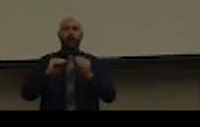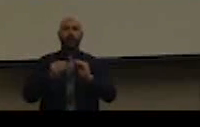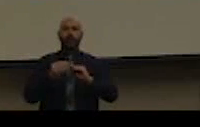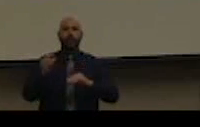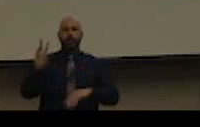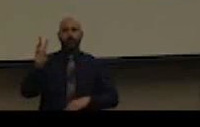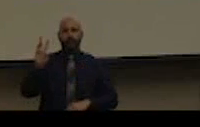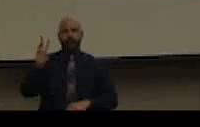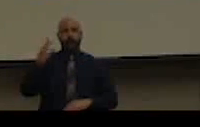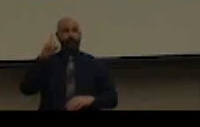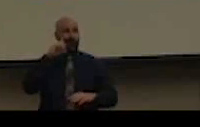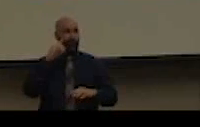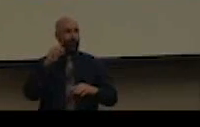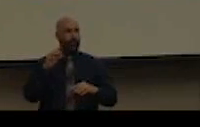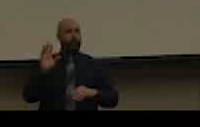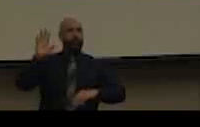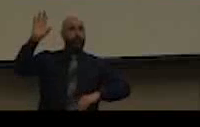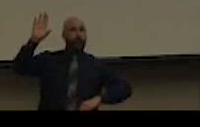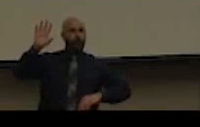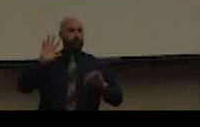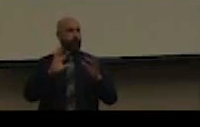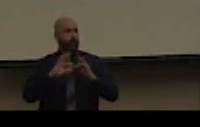please complete a public comment card